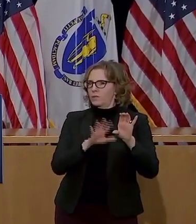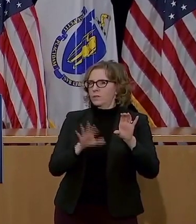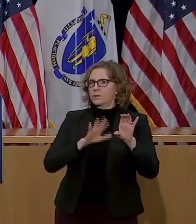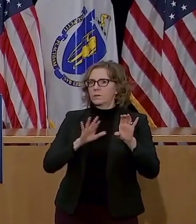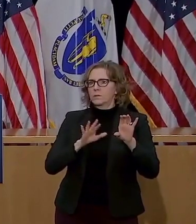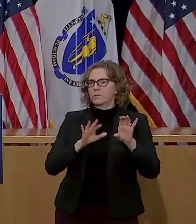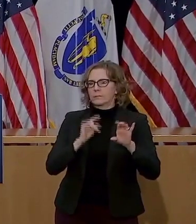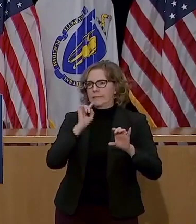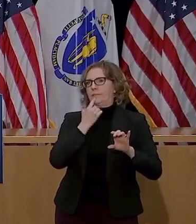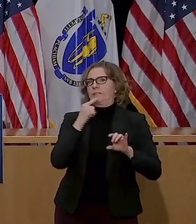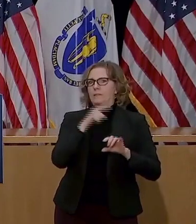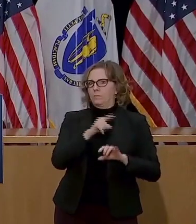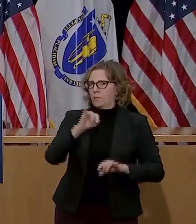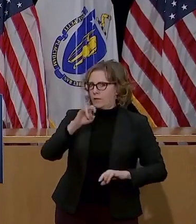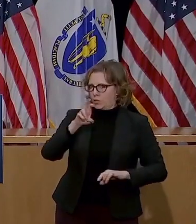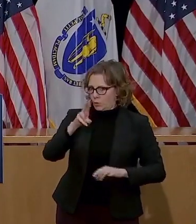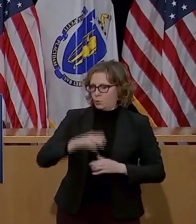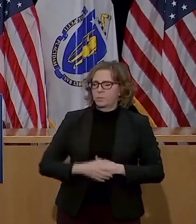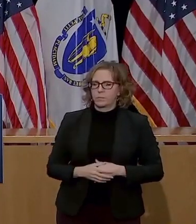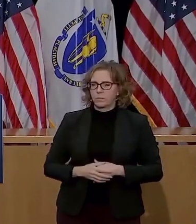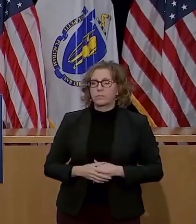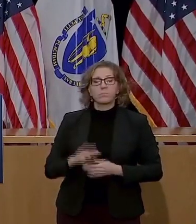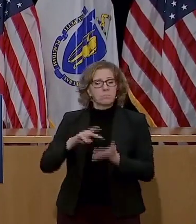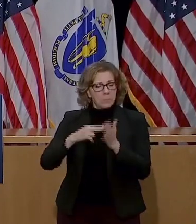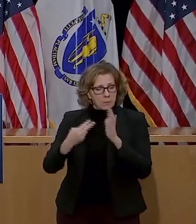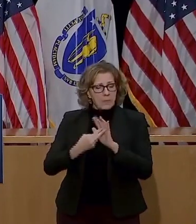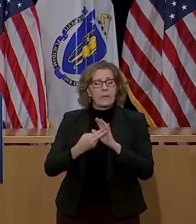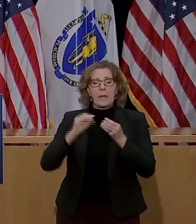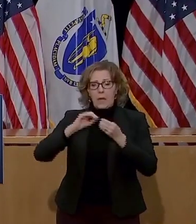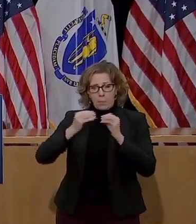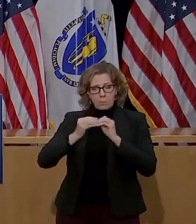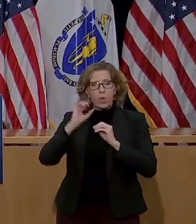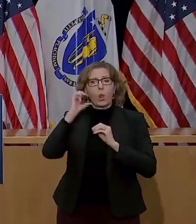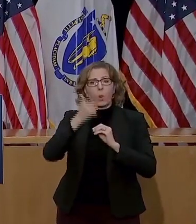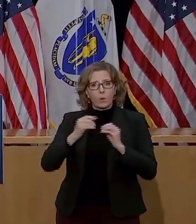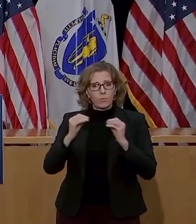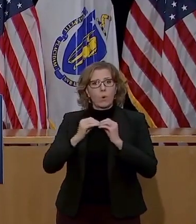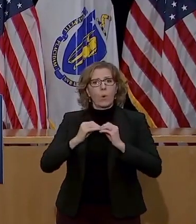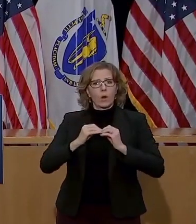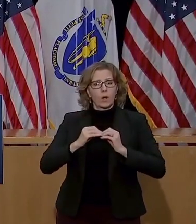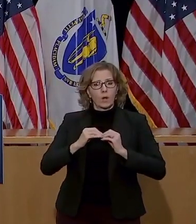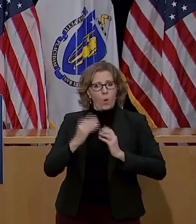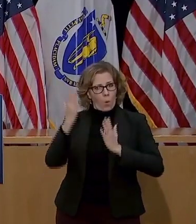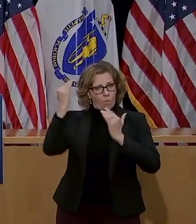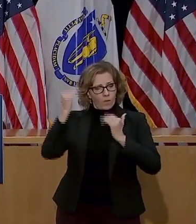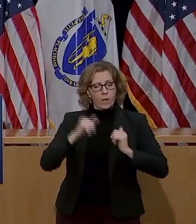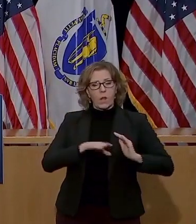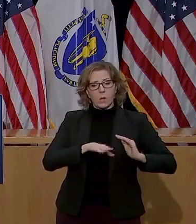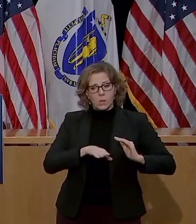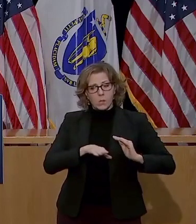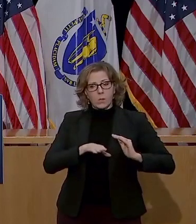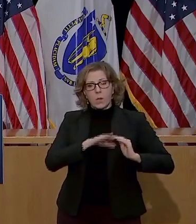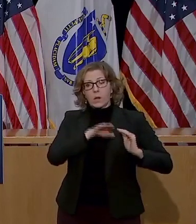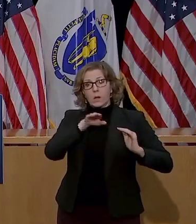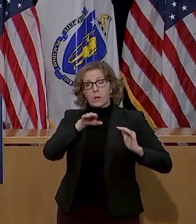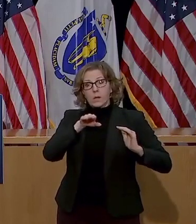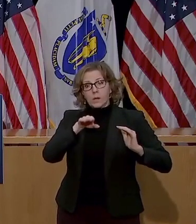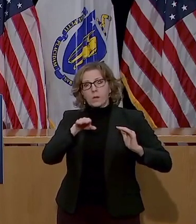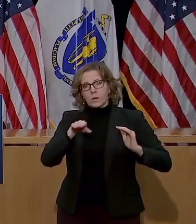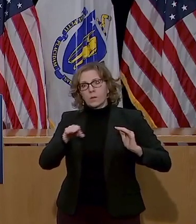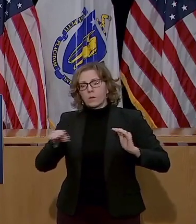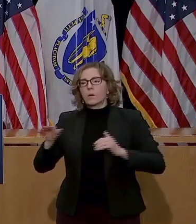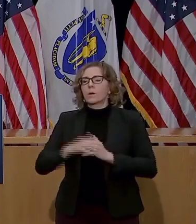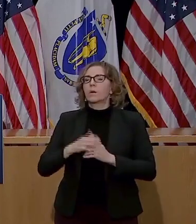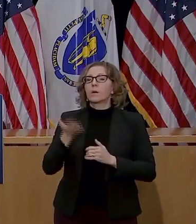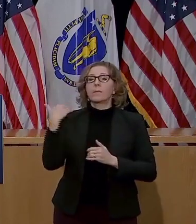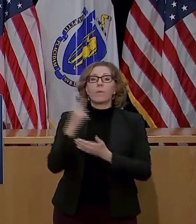Obviously, this is a continuation of a positive trend we talked about a week ago. The 7-day average of confirmed